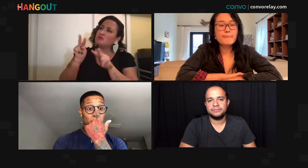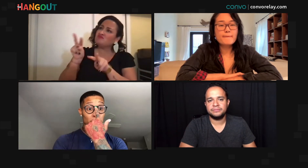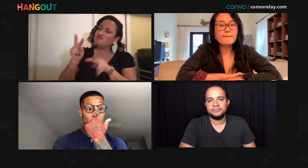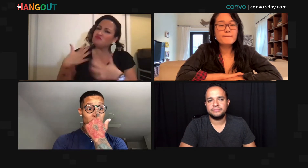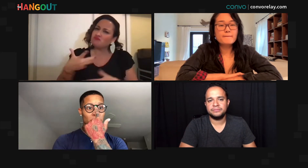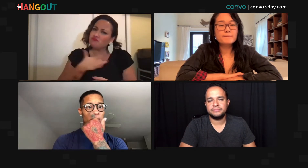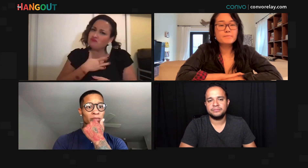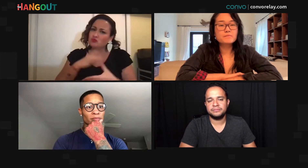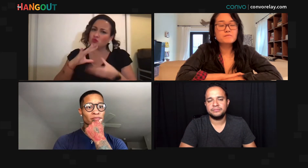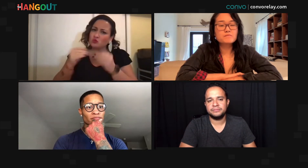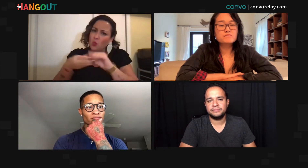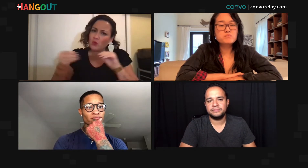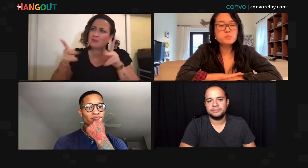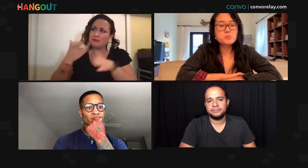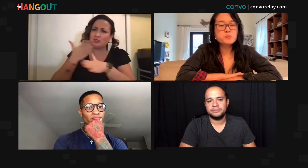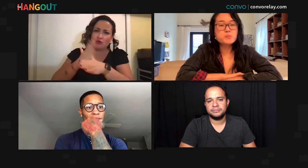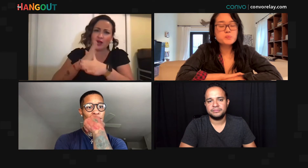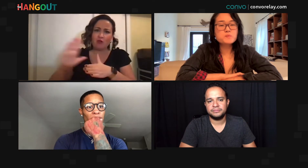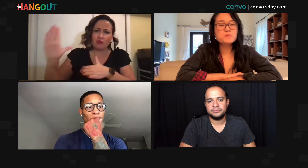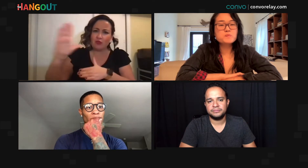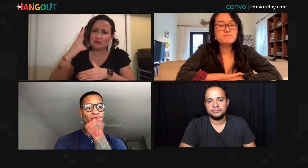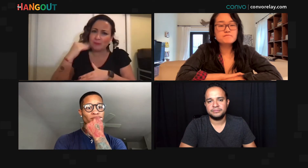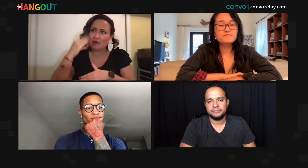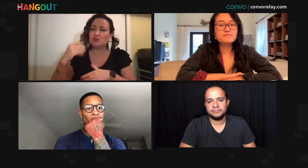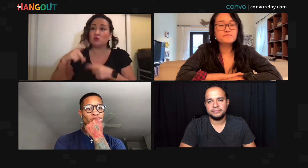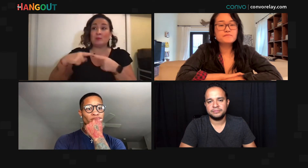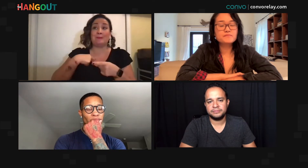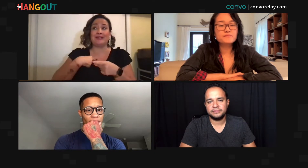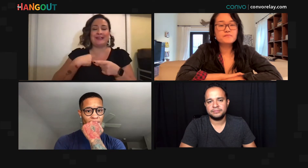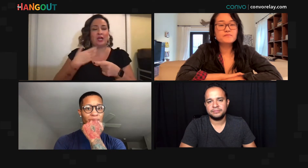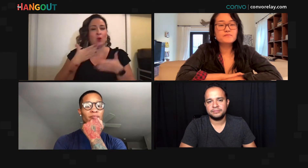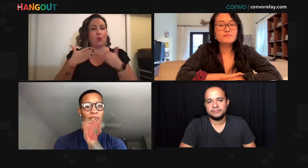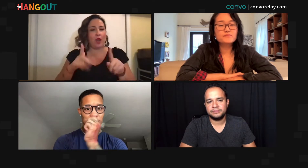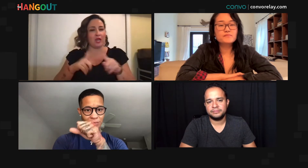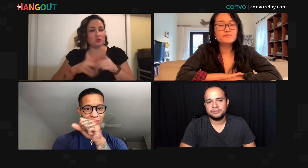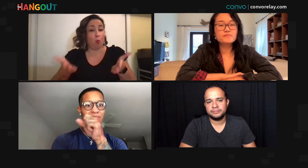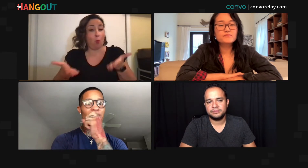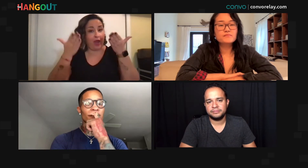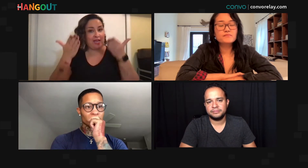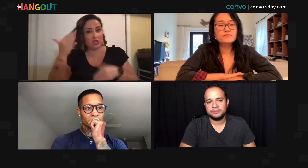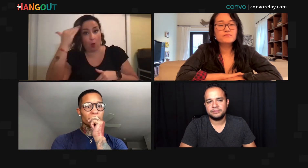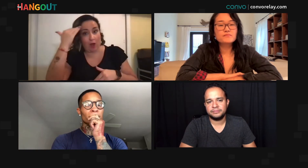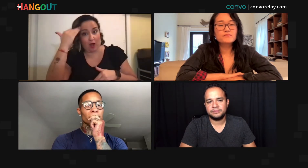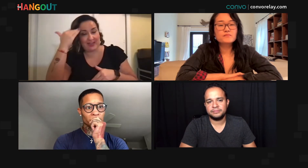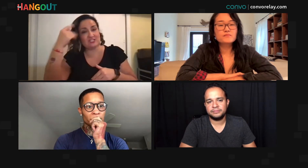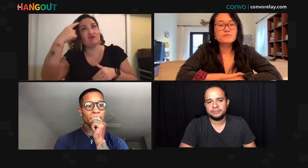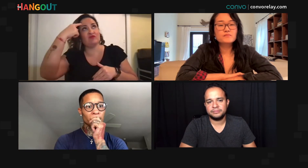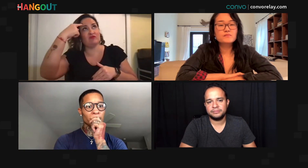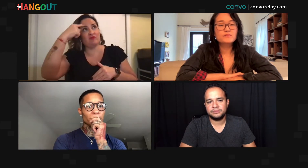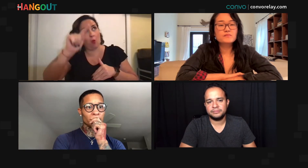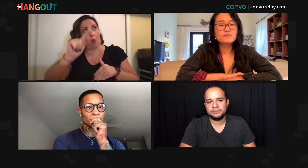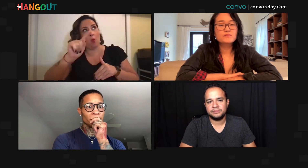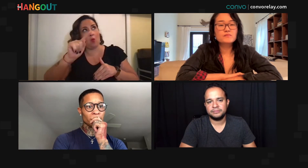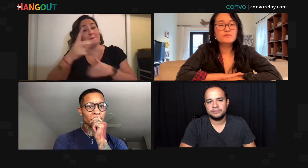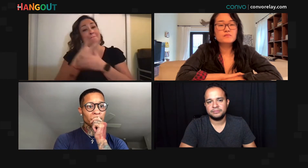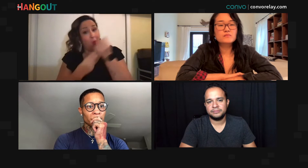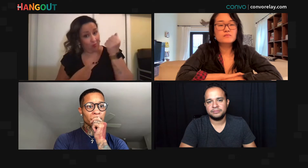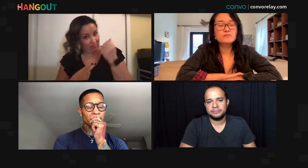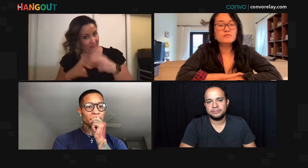but I saw coming out day and I saw people's experiences, and for me, it was a way to raise